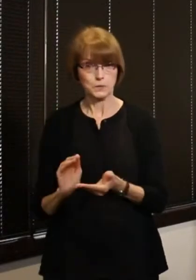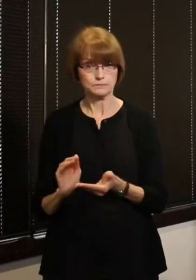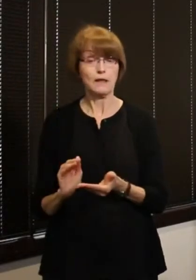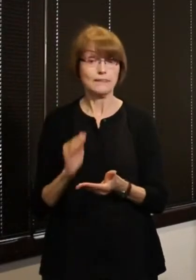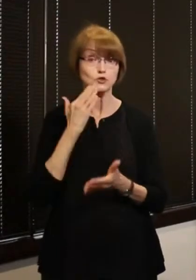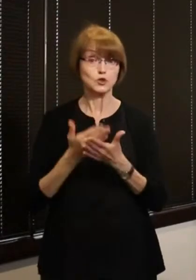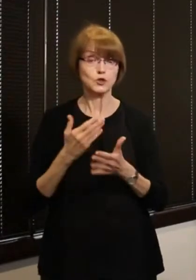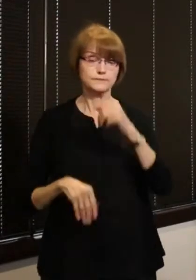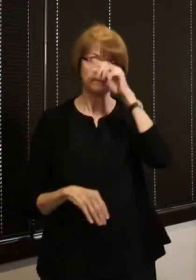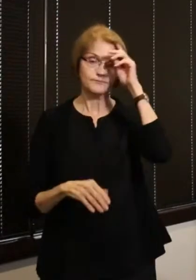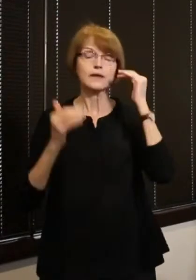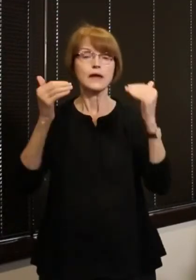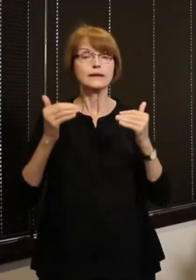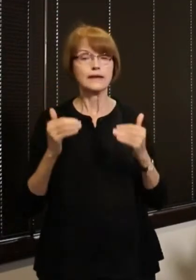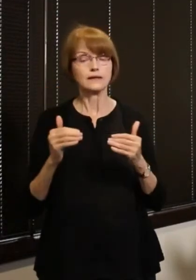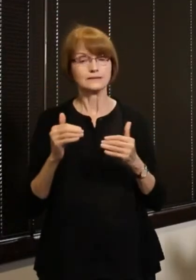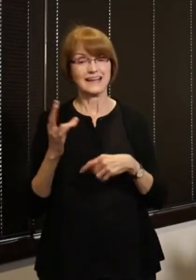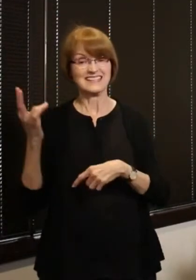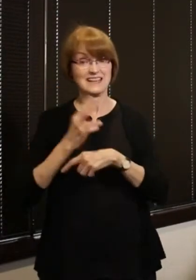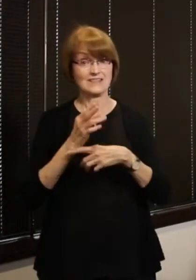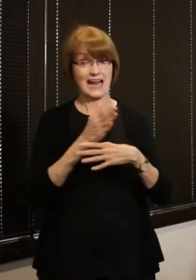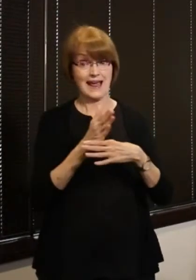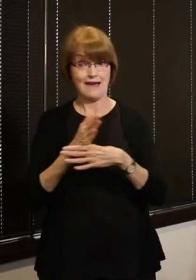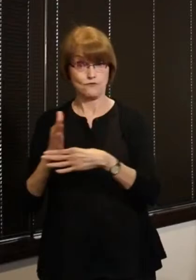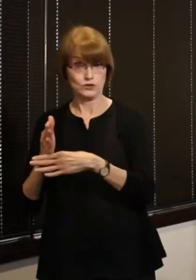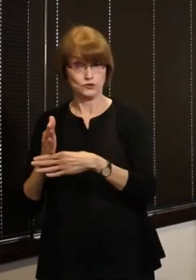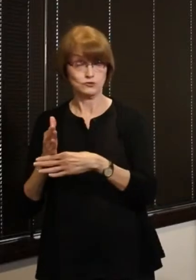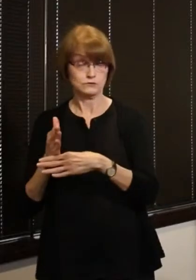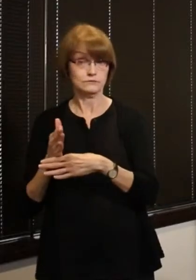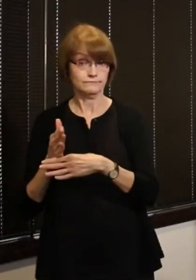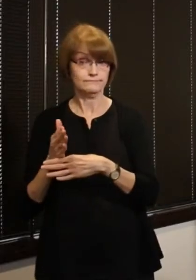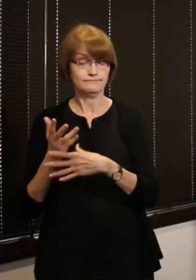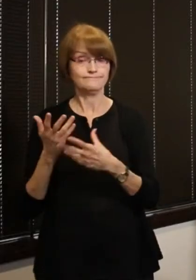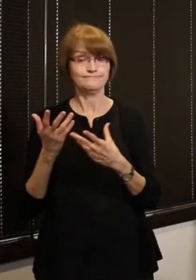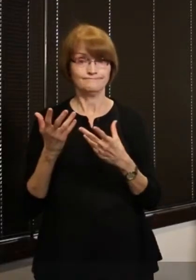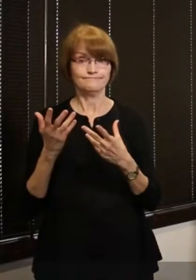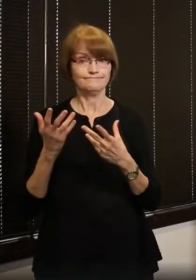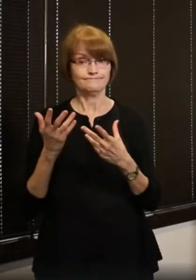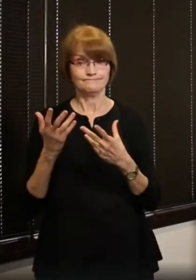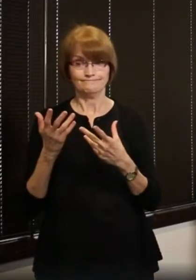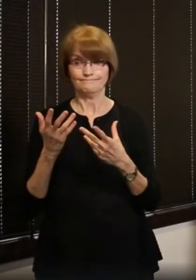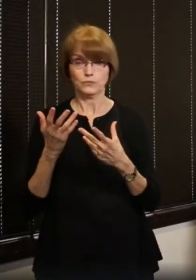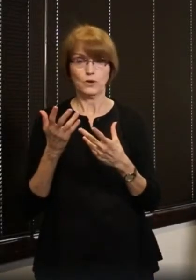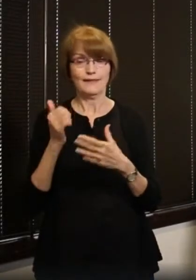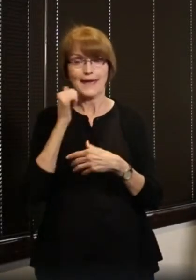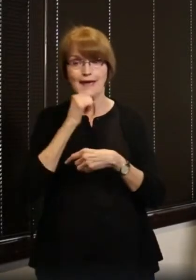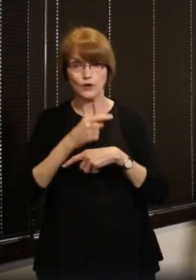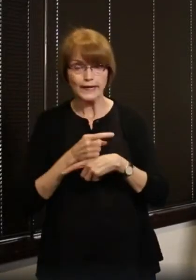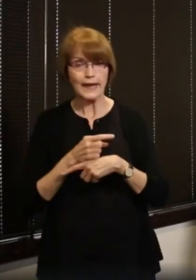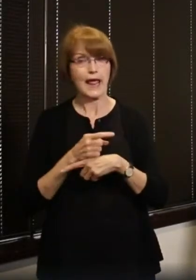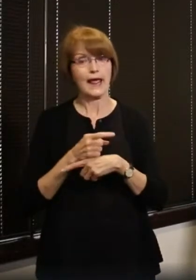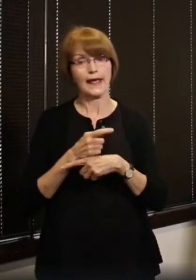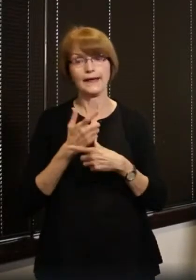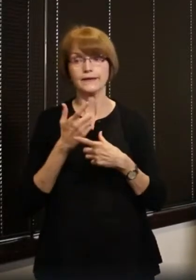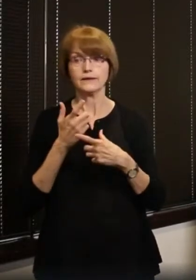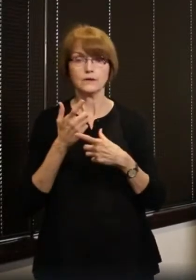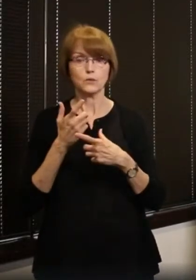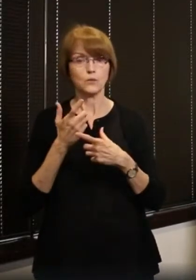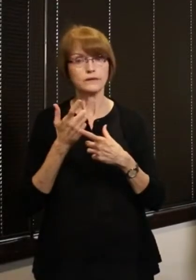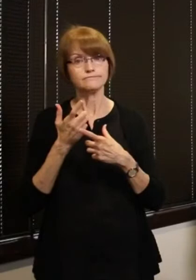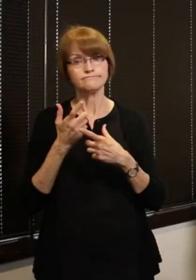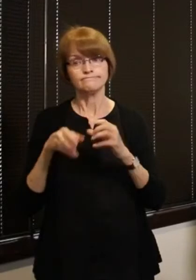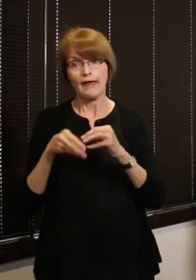Next is our rolling 7-day average, and this is a number that we follow every day, and so this shouldn't be new to